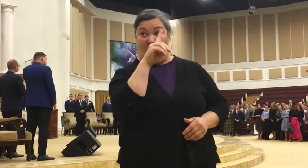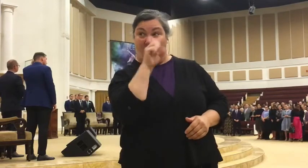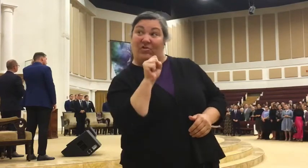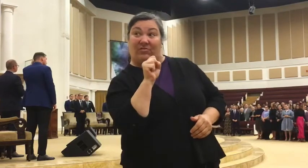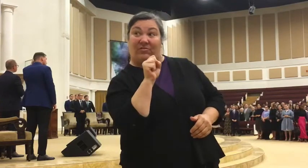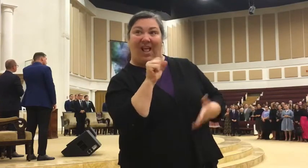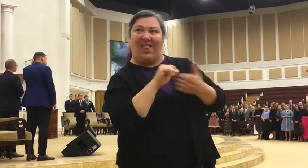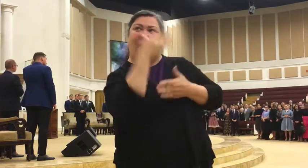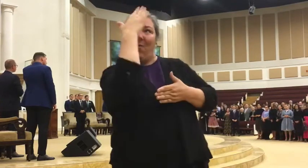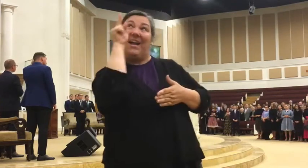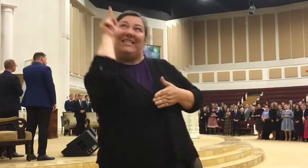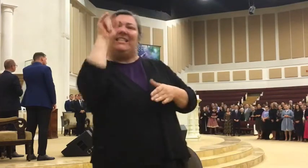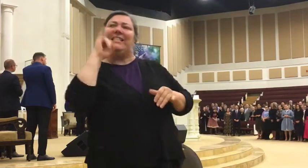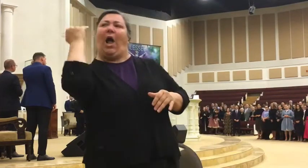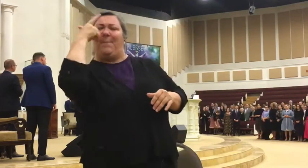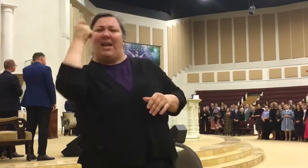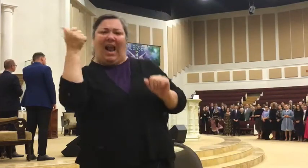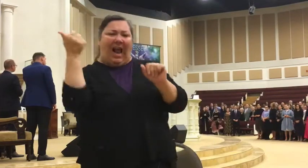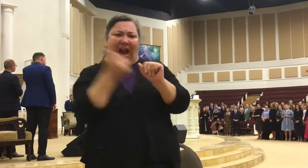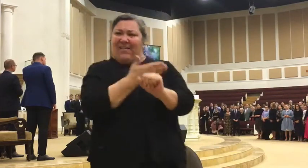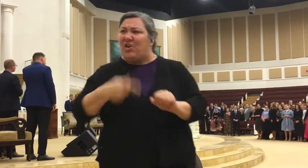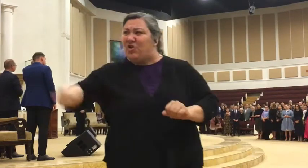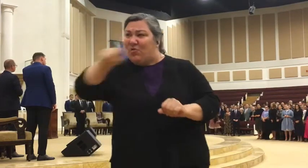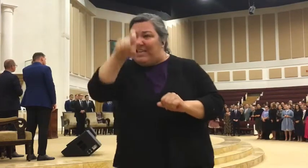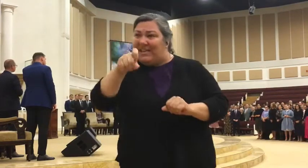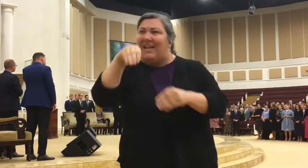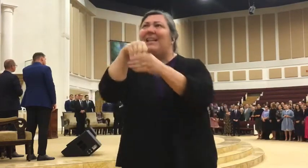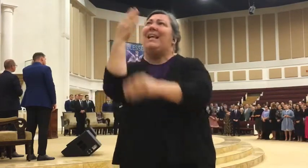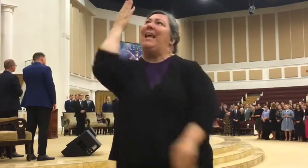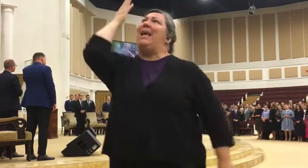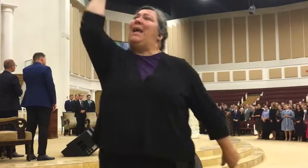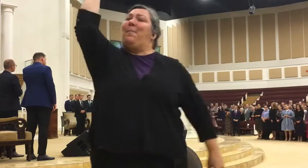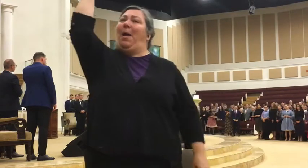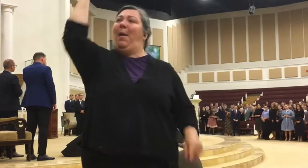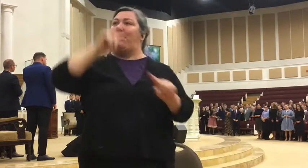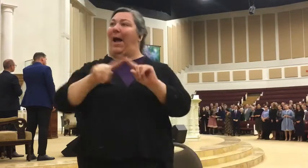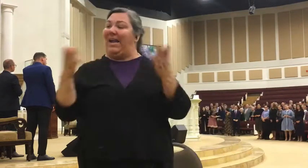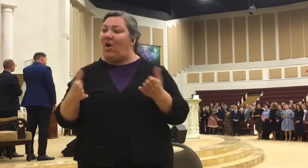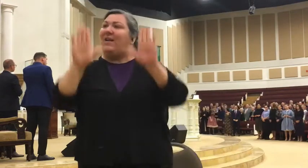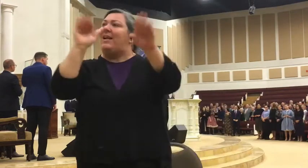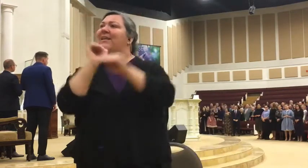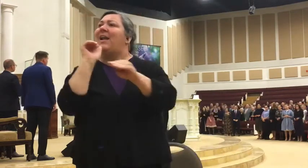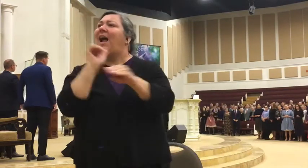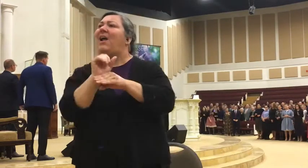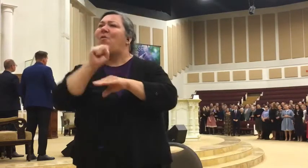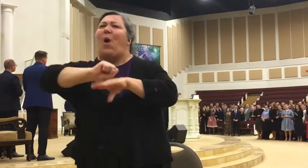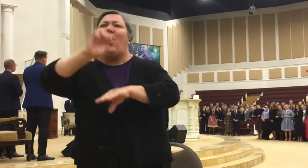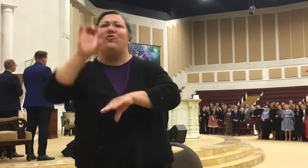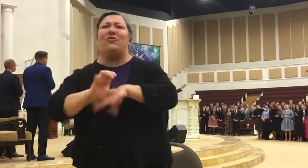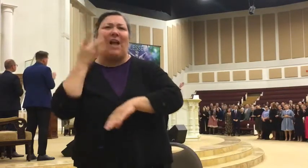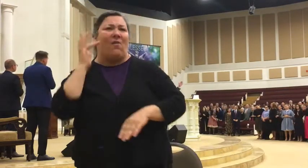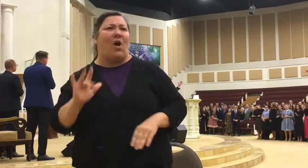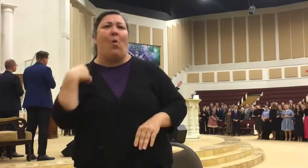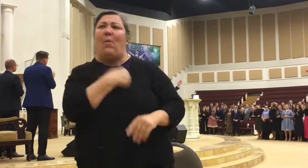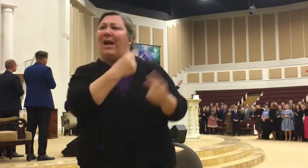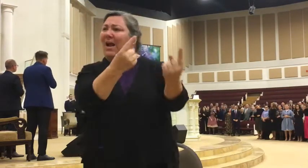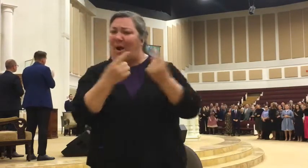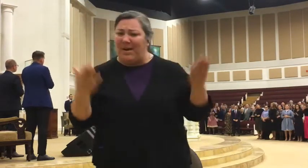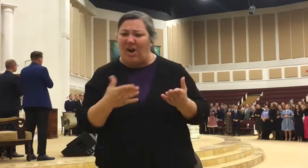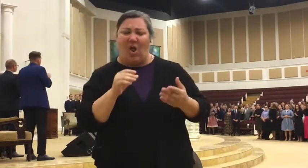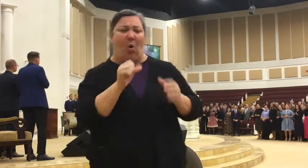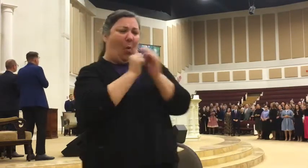that's why He's jealous, because everything you need is in Him. But not on a Sunday night at the Rock Church in Sacramento, California. We didn't come to worship